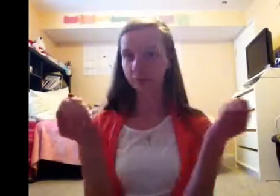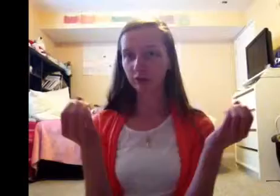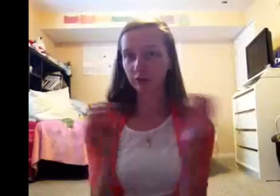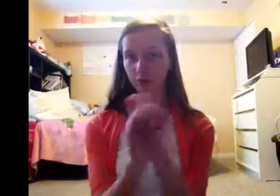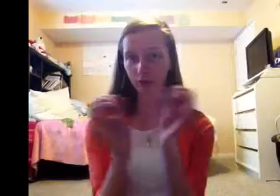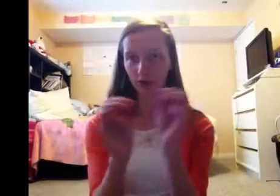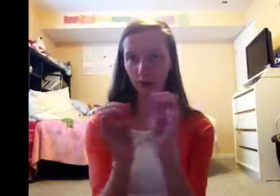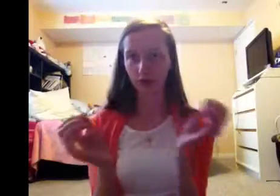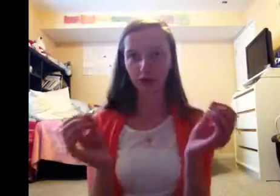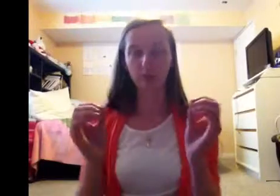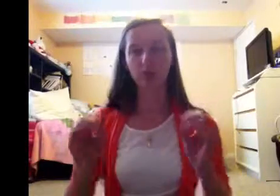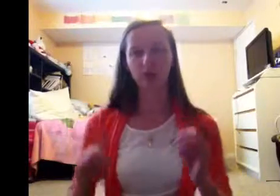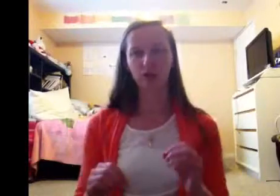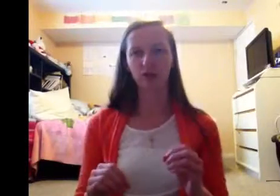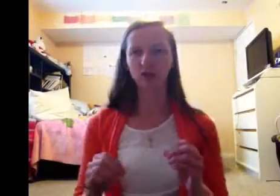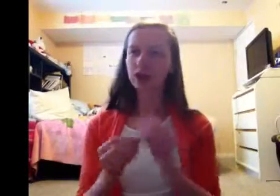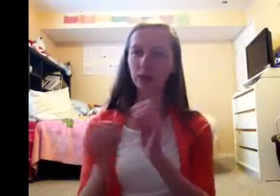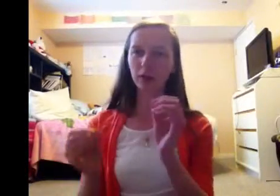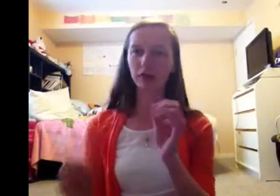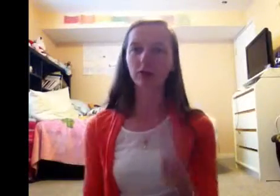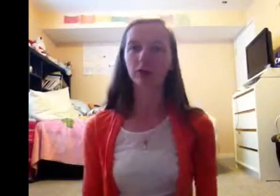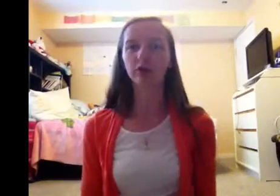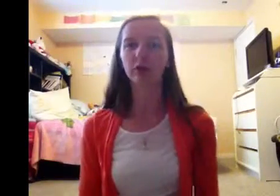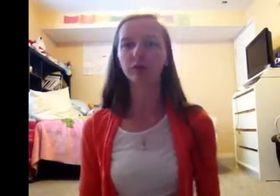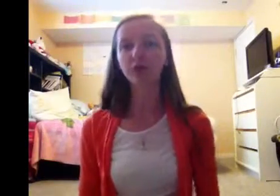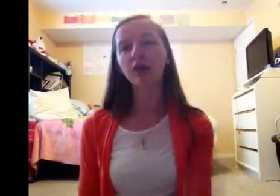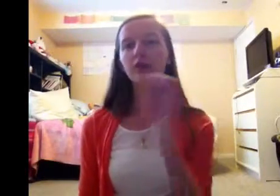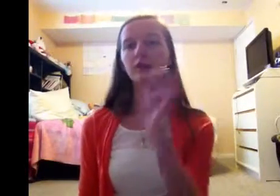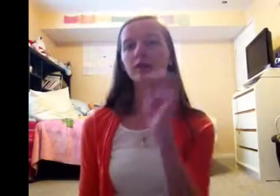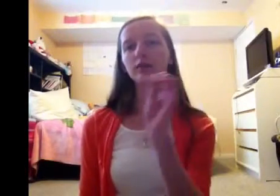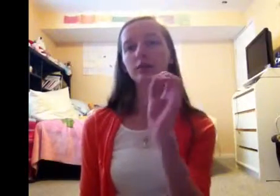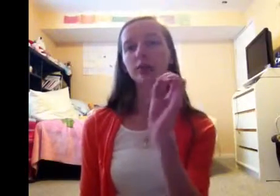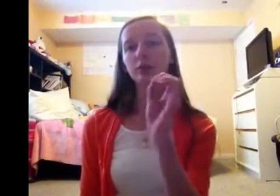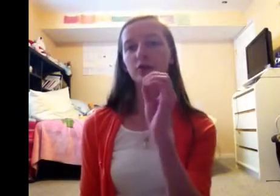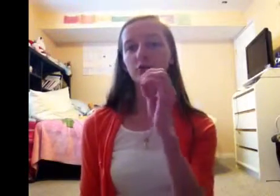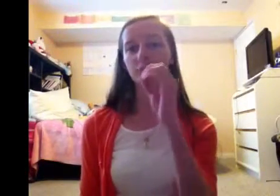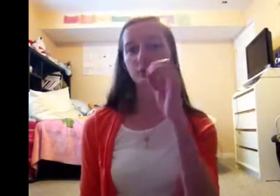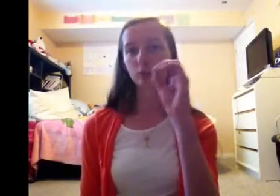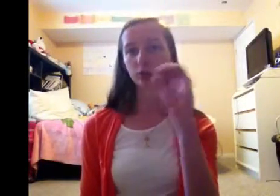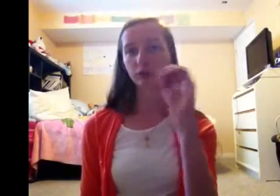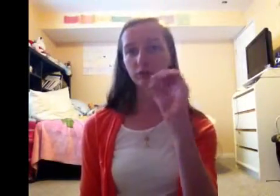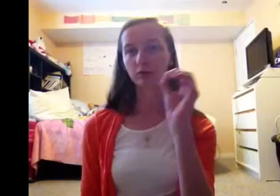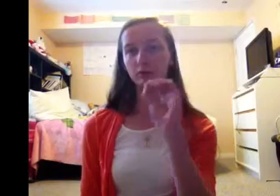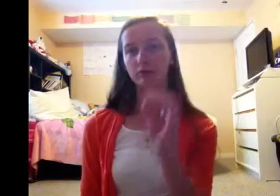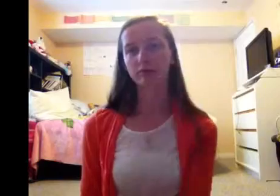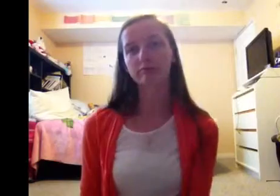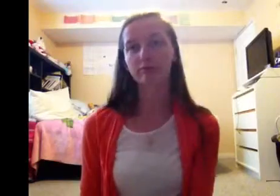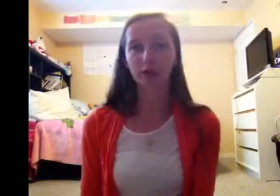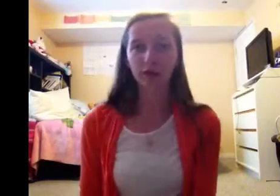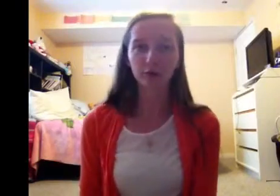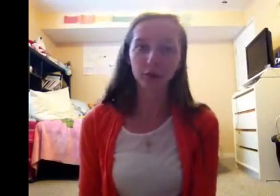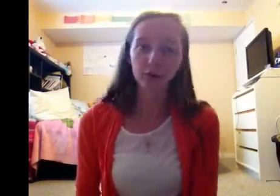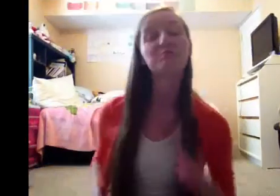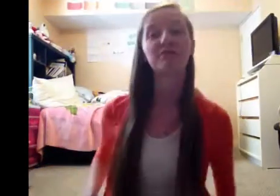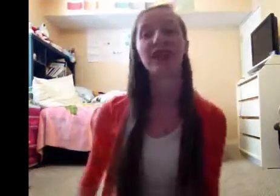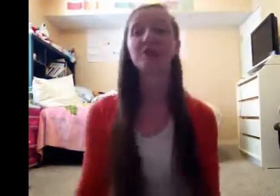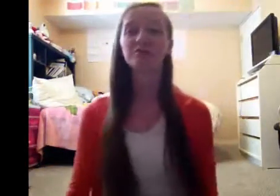is nothing. Like 2 zeros shaking back and forth. So 0 is just 1 back and forth. Okay.